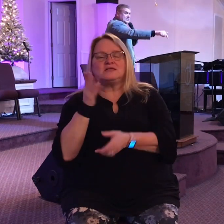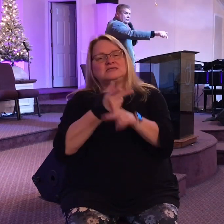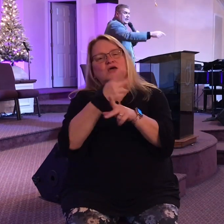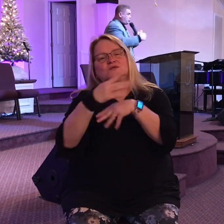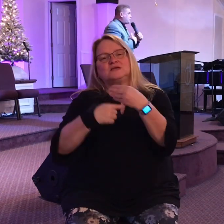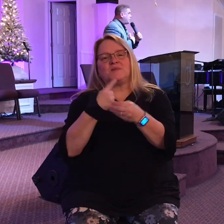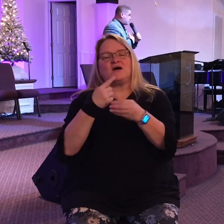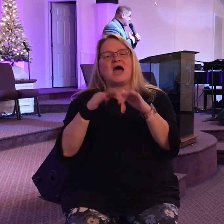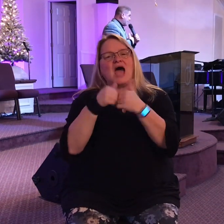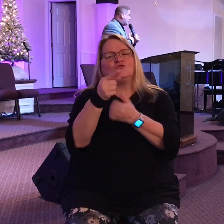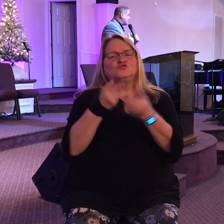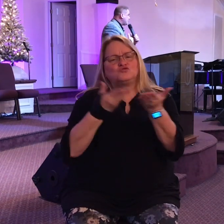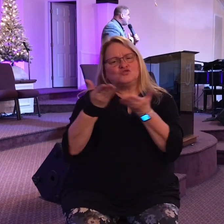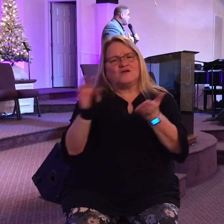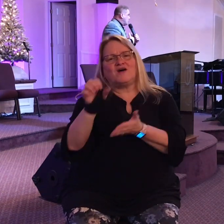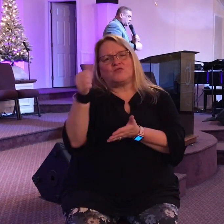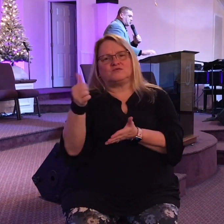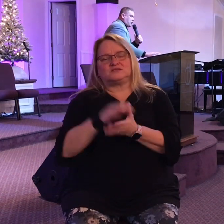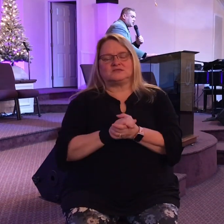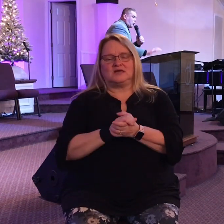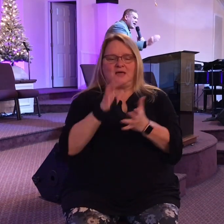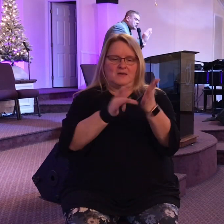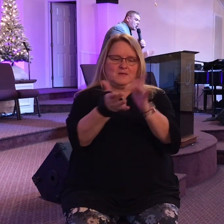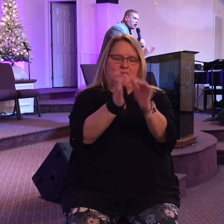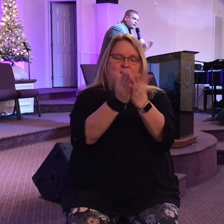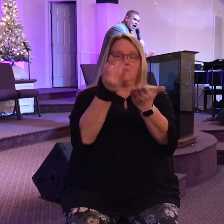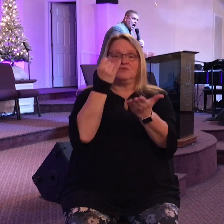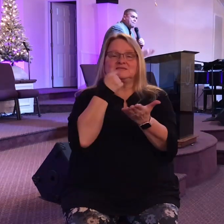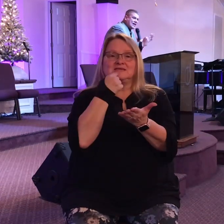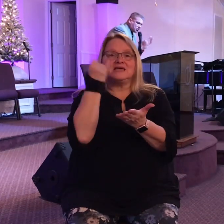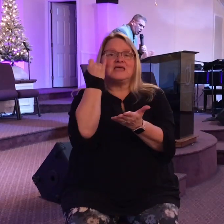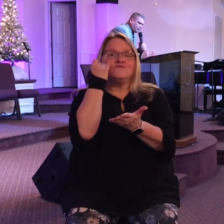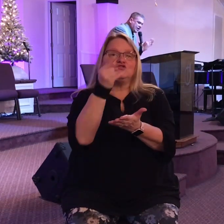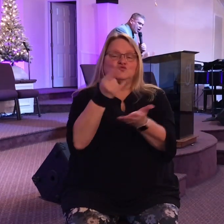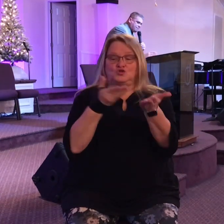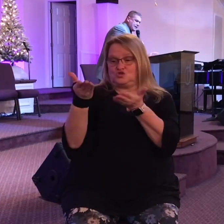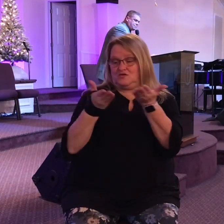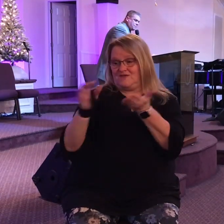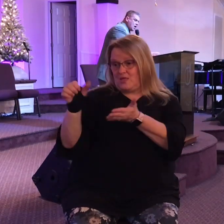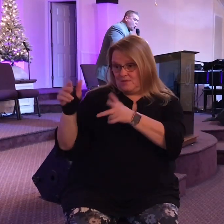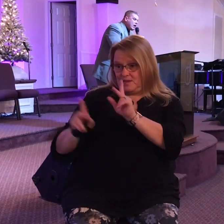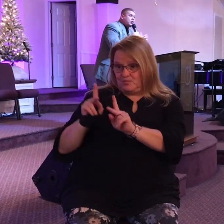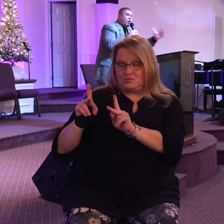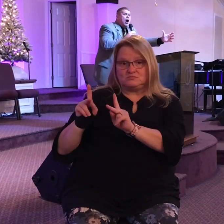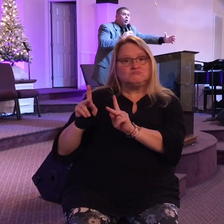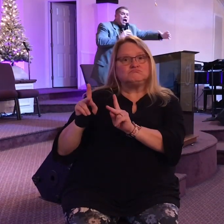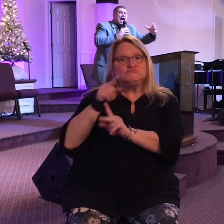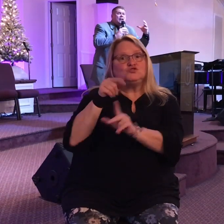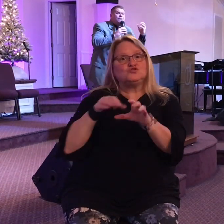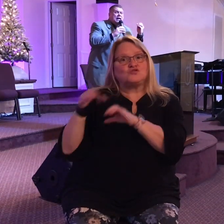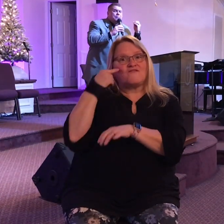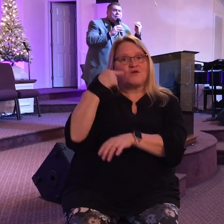it to the least of these, you've done it to me. So we serve God by serving other people. We